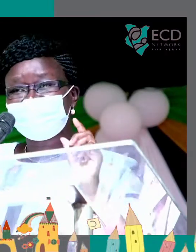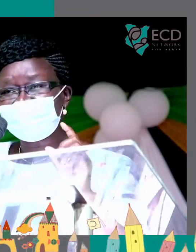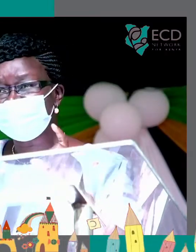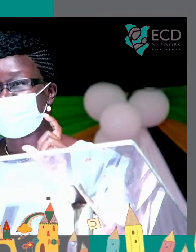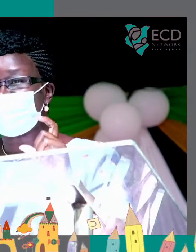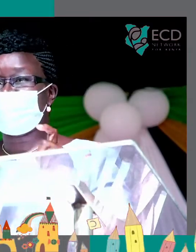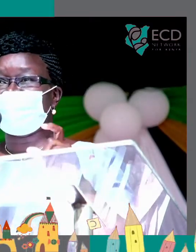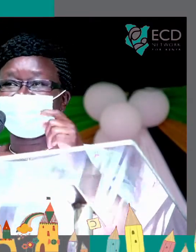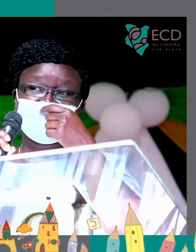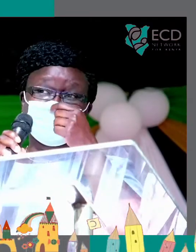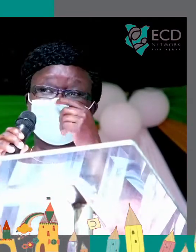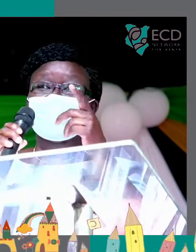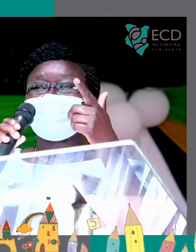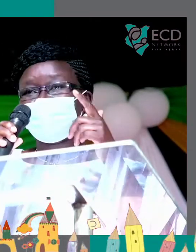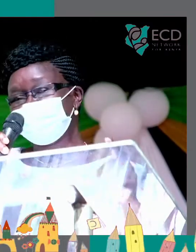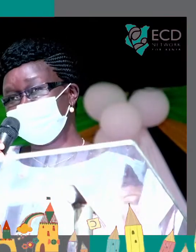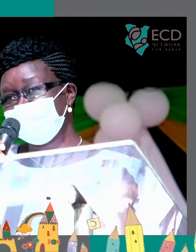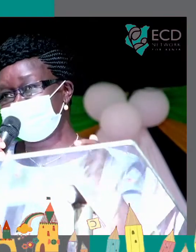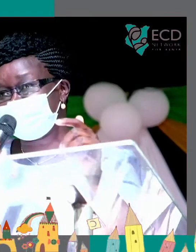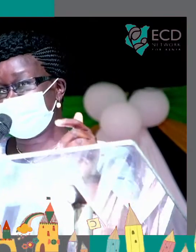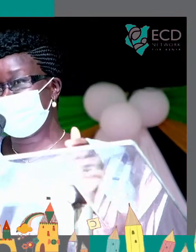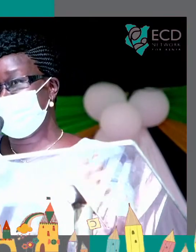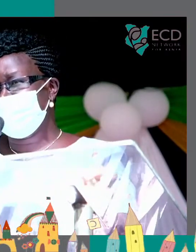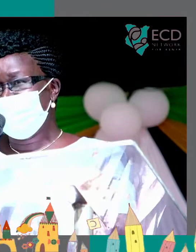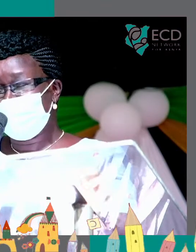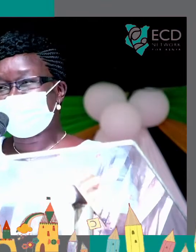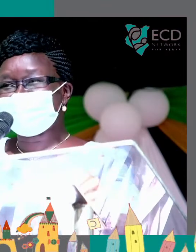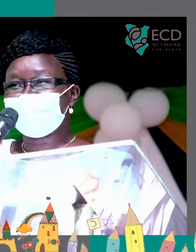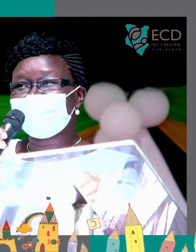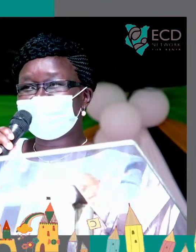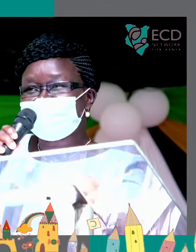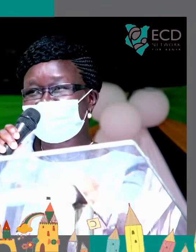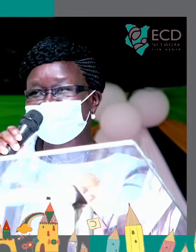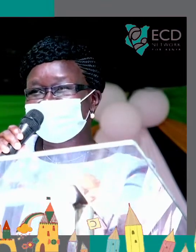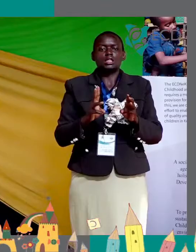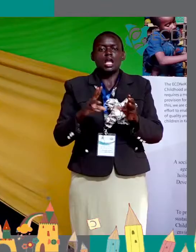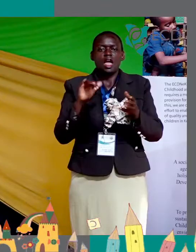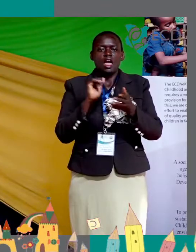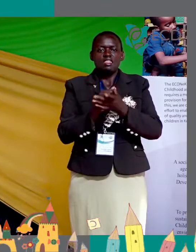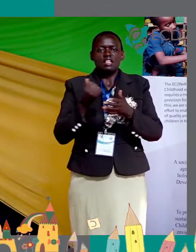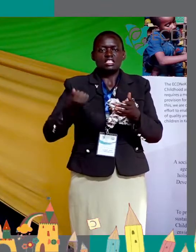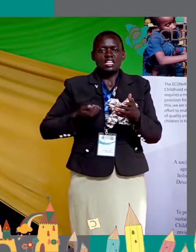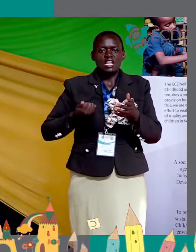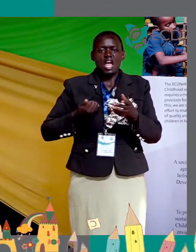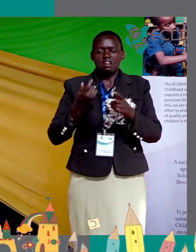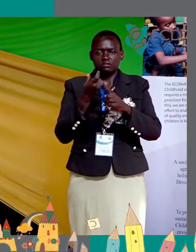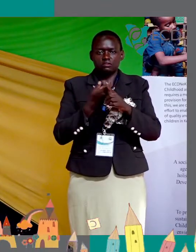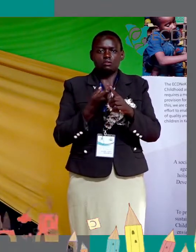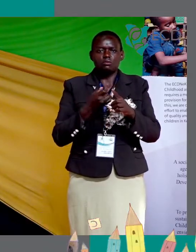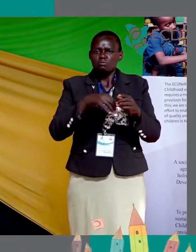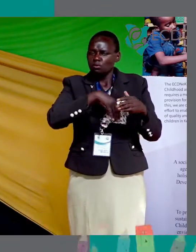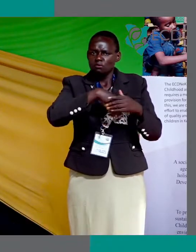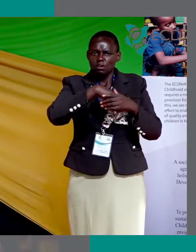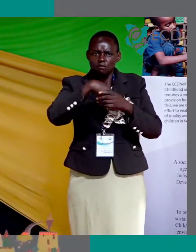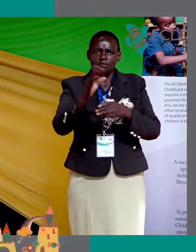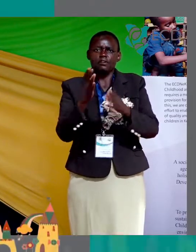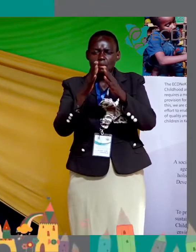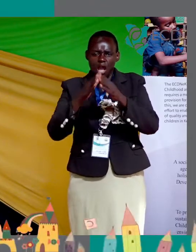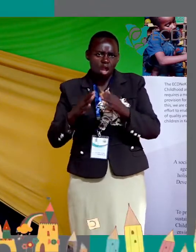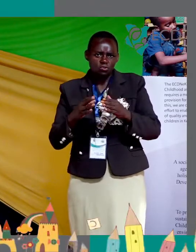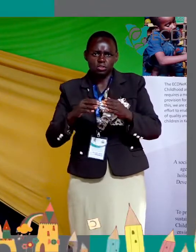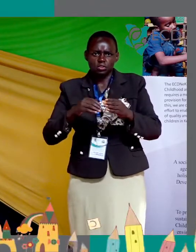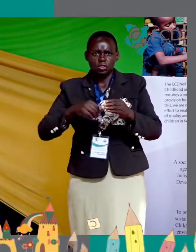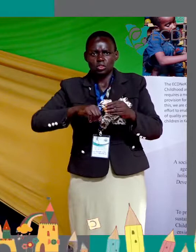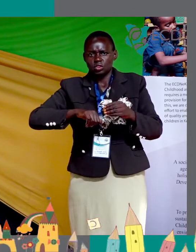there, outside there are opportunists who are seeing this girl struggling to move from the house at 9 p.m. to go